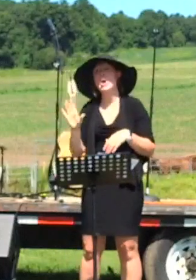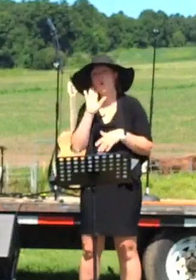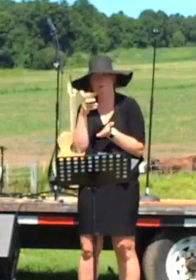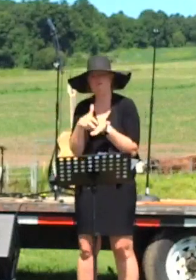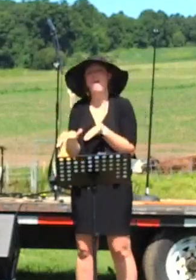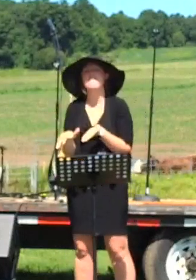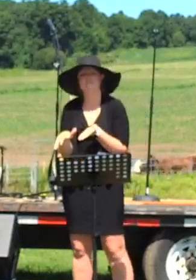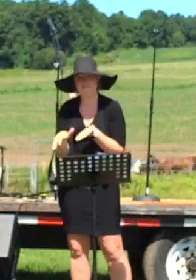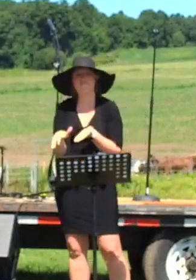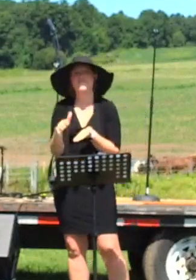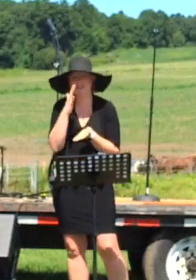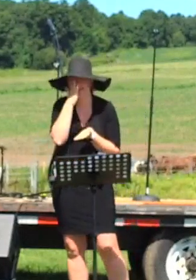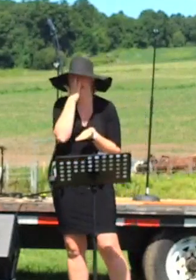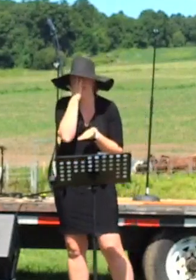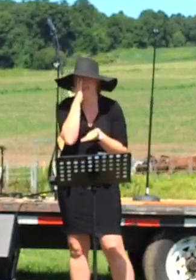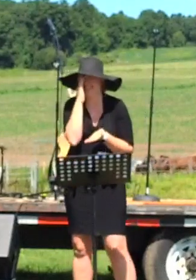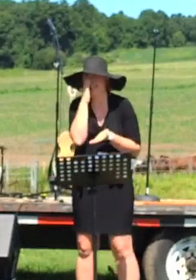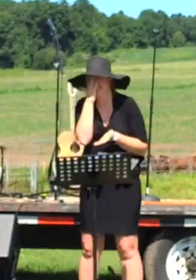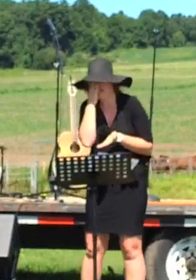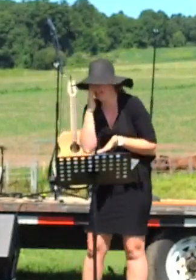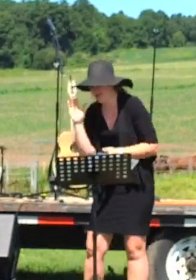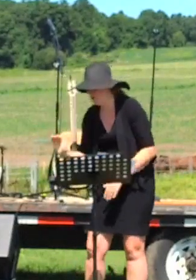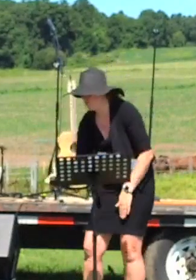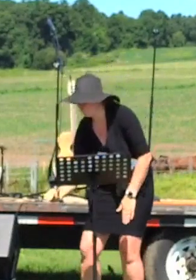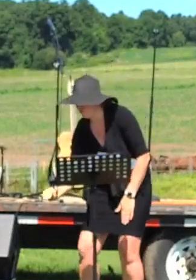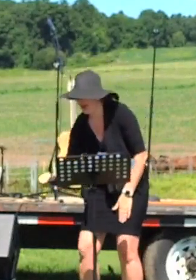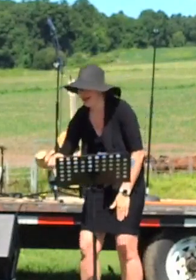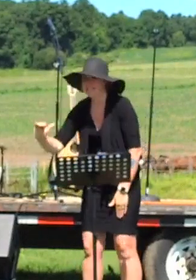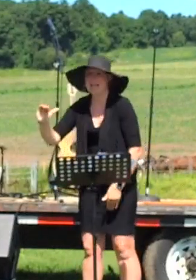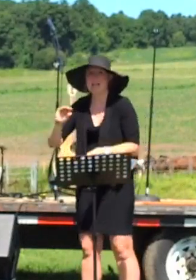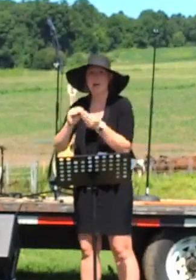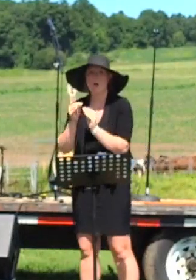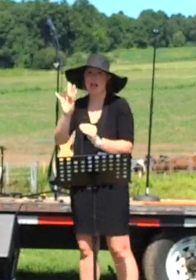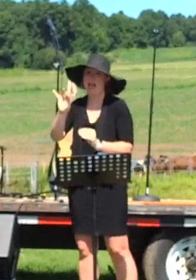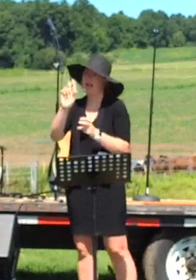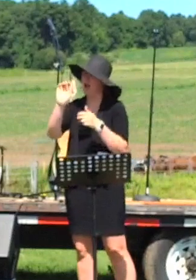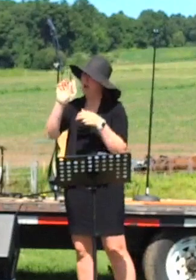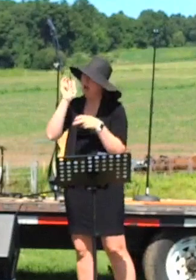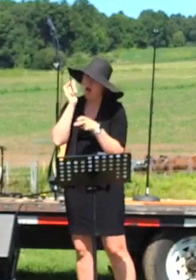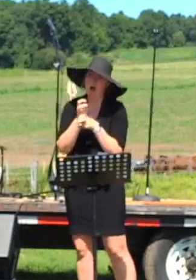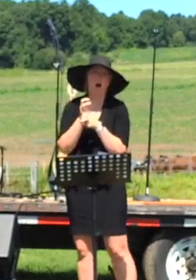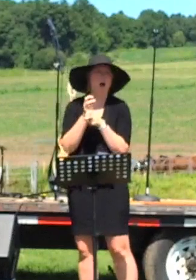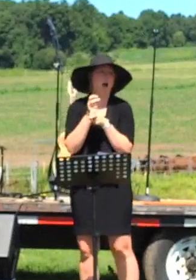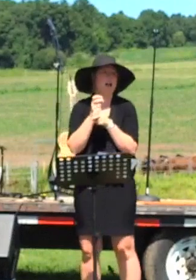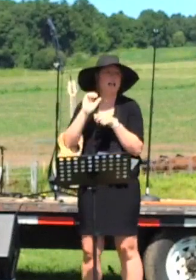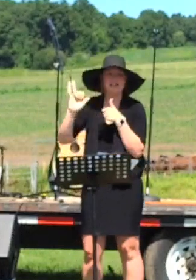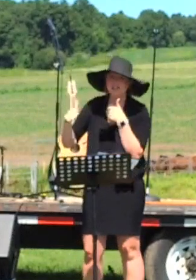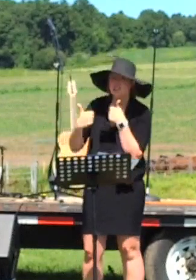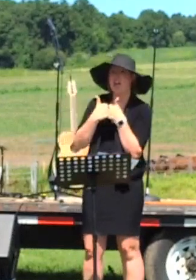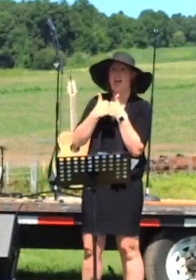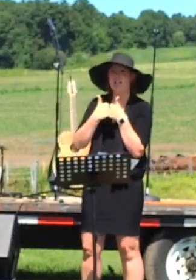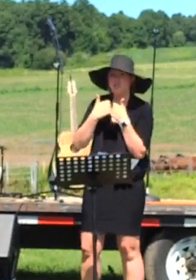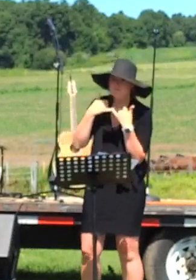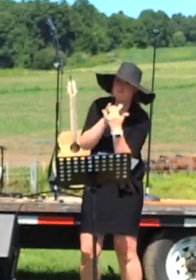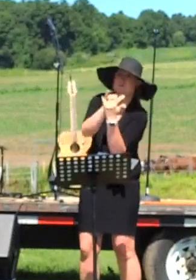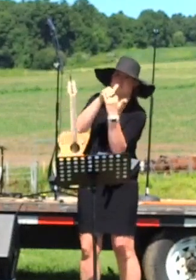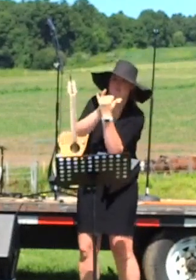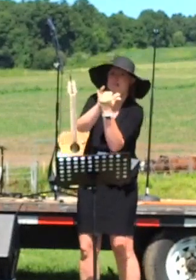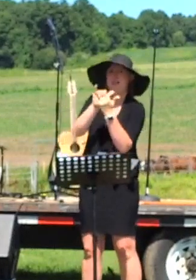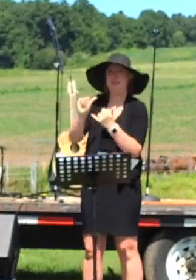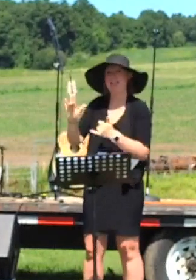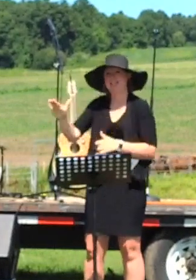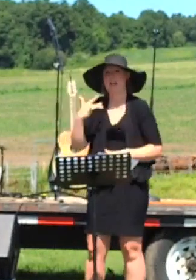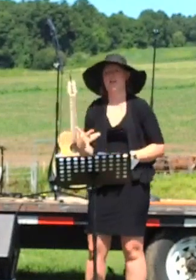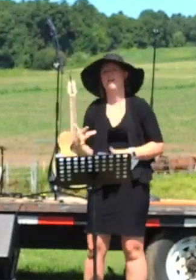gig. Raising an eight can be difficult. They're not called the challengers for nothing, okay?